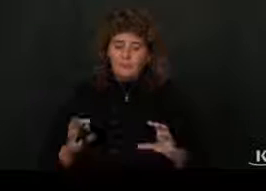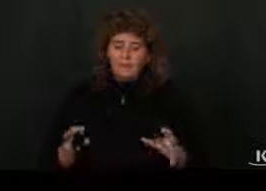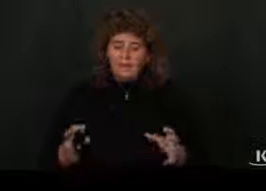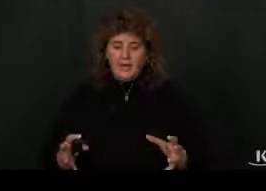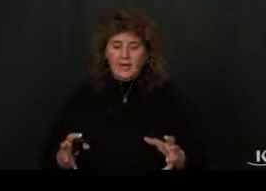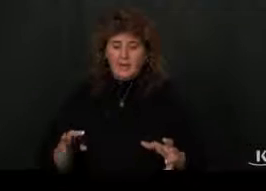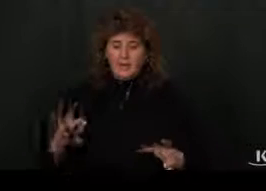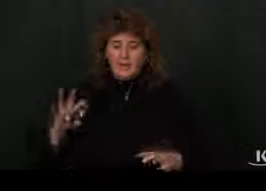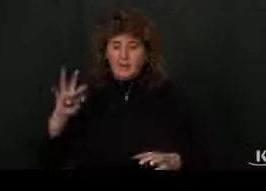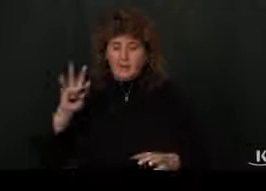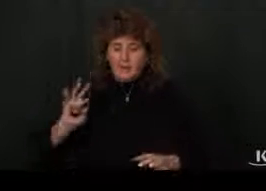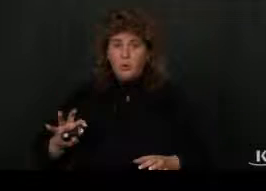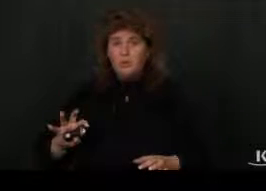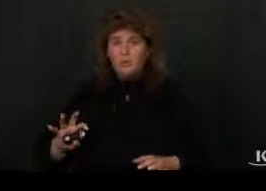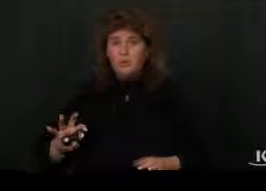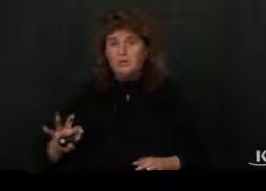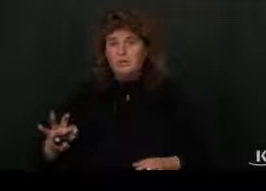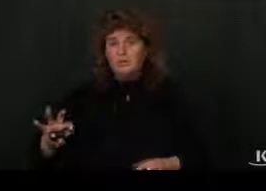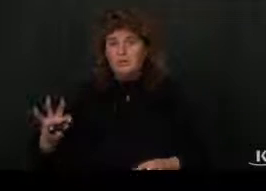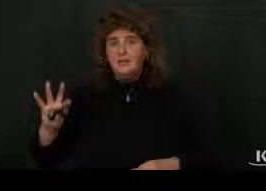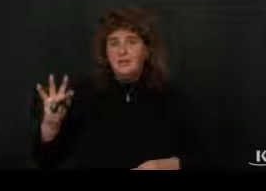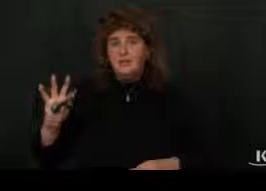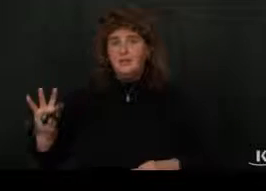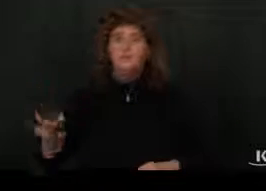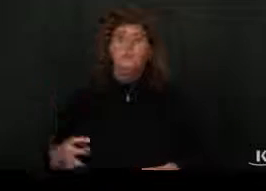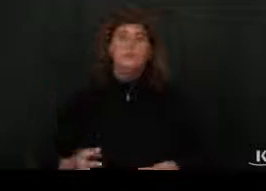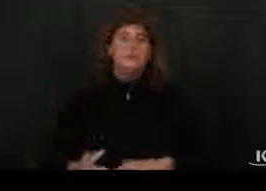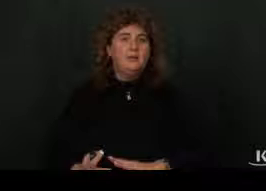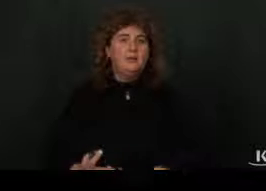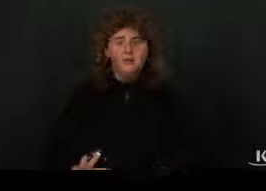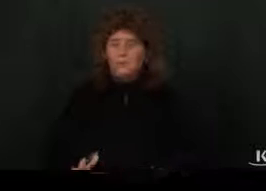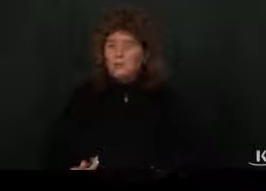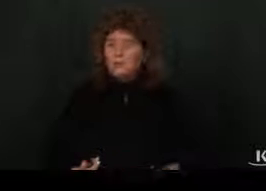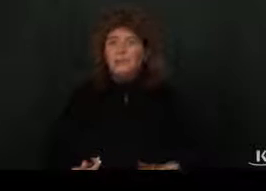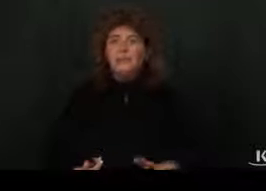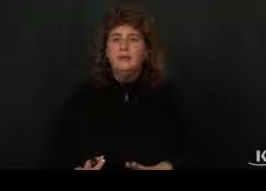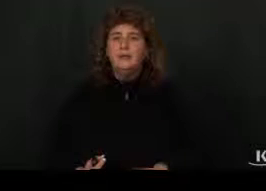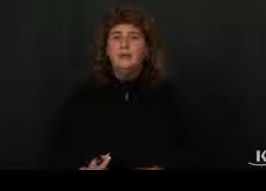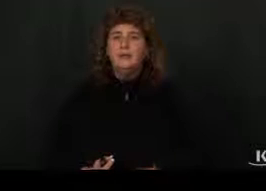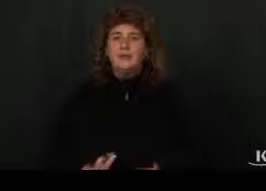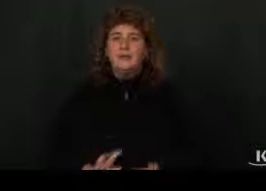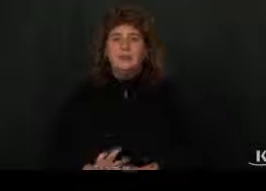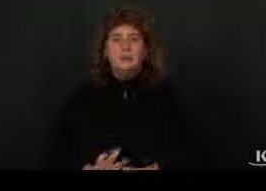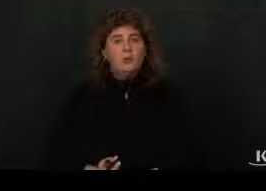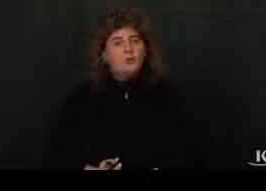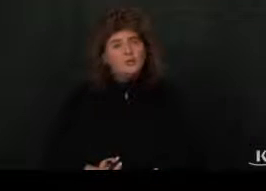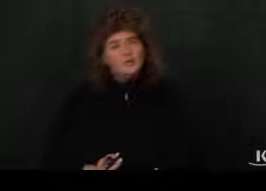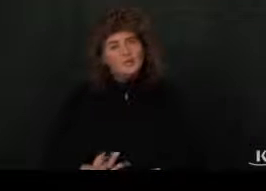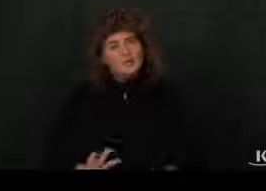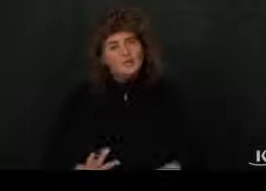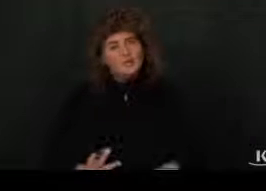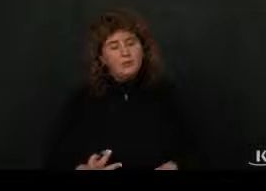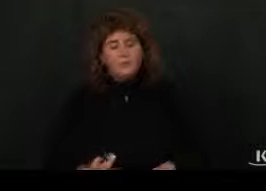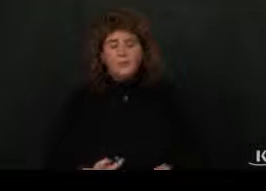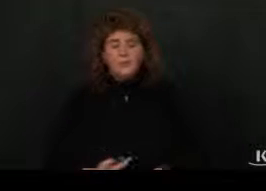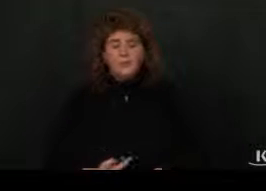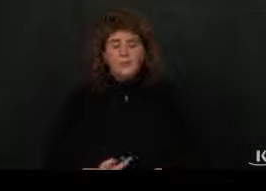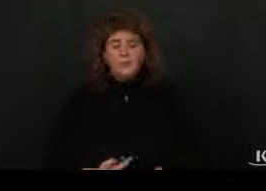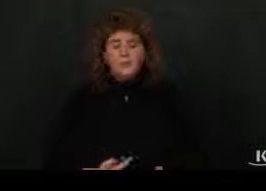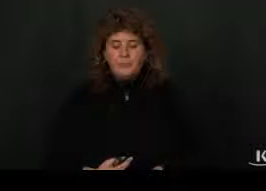we had spores basically that contaminated government buildings, postal facilities, for example.